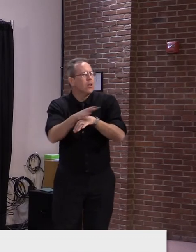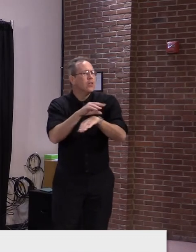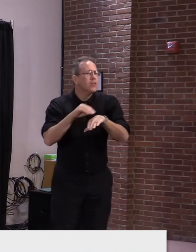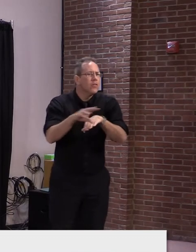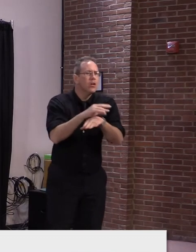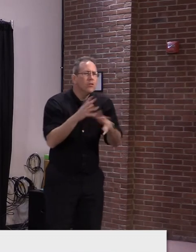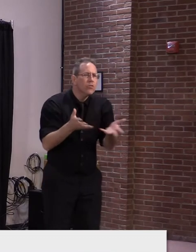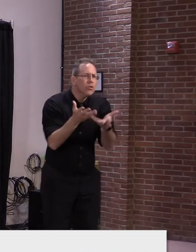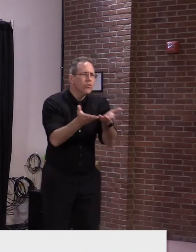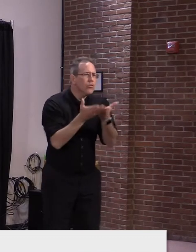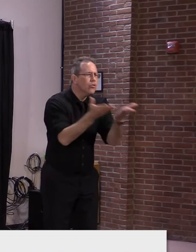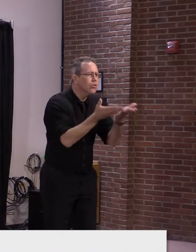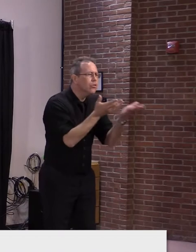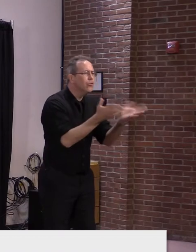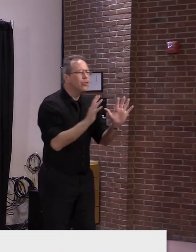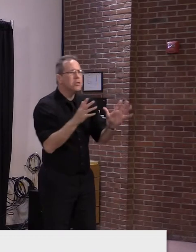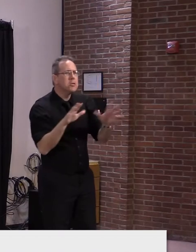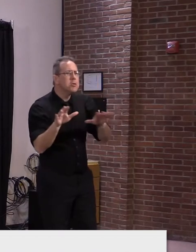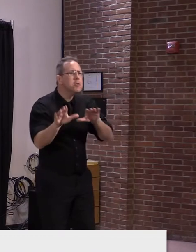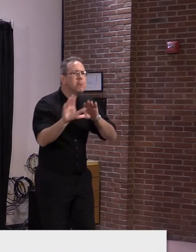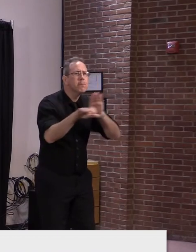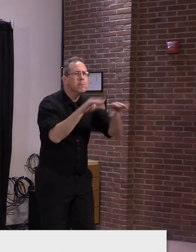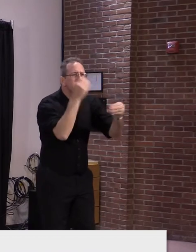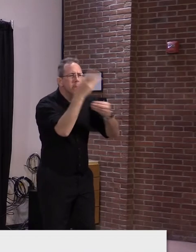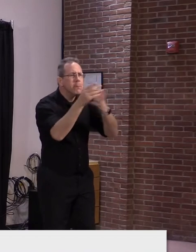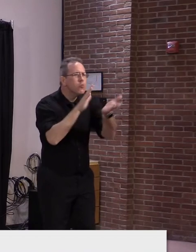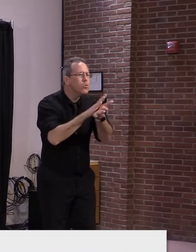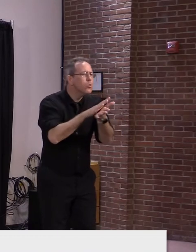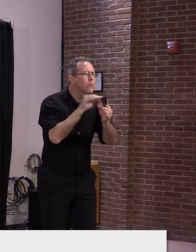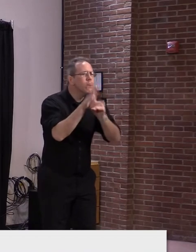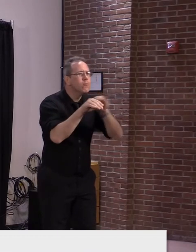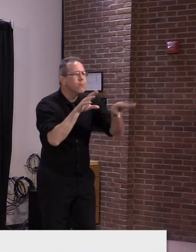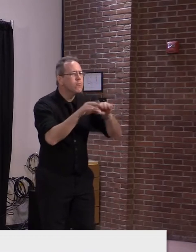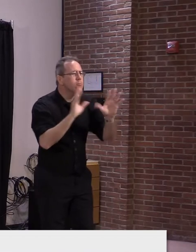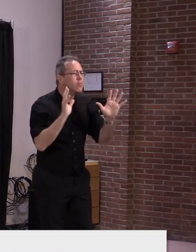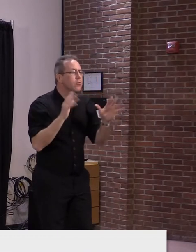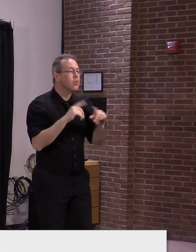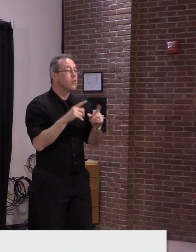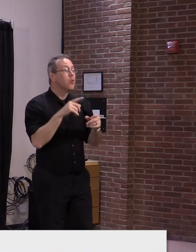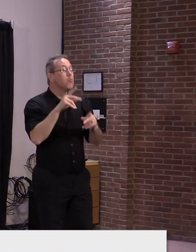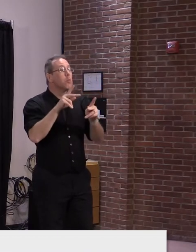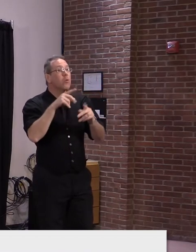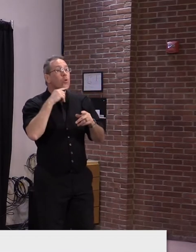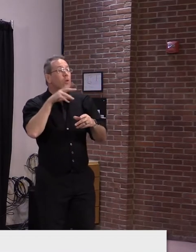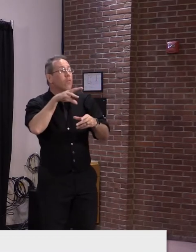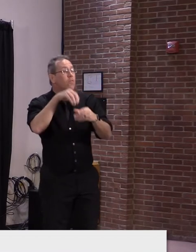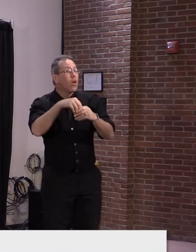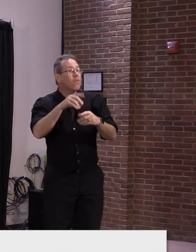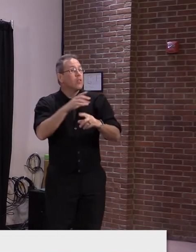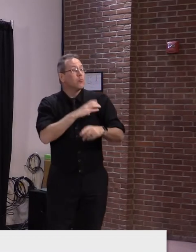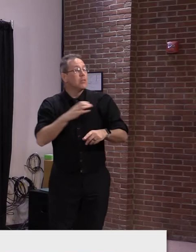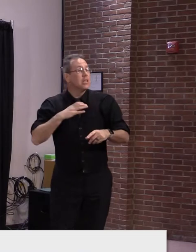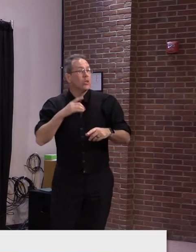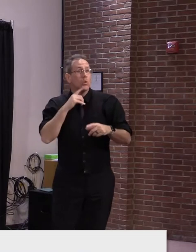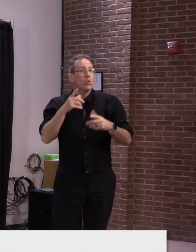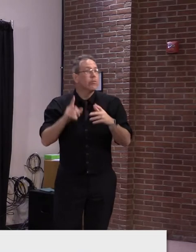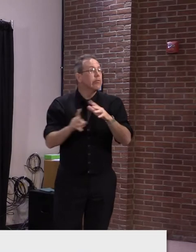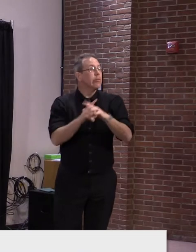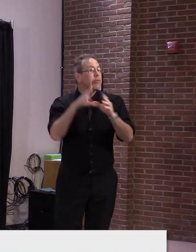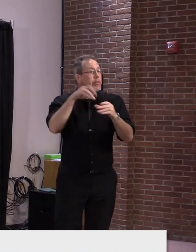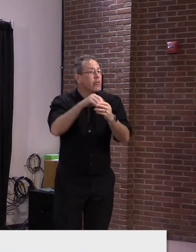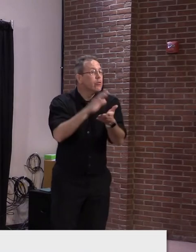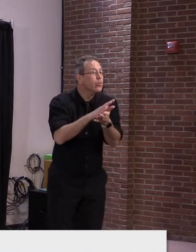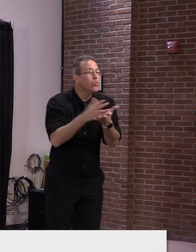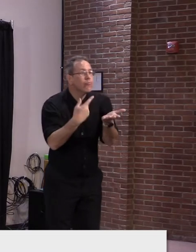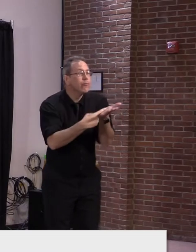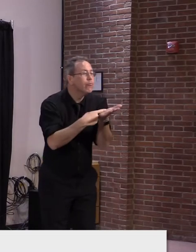organizational meeting. And there are several members of that council that were not there because they need to have replacements appointed.